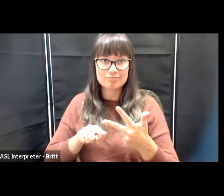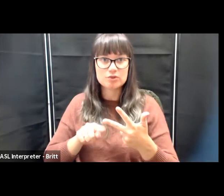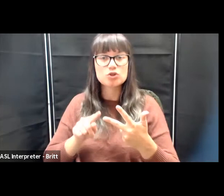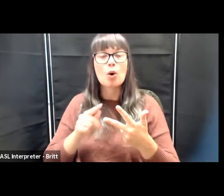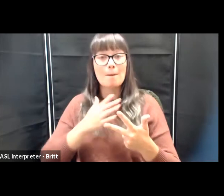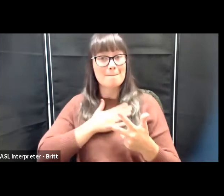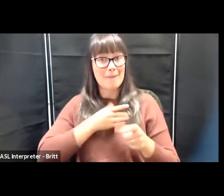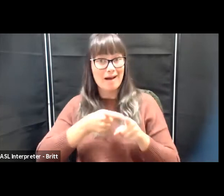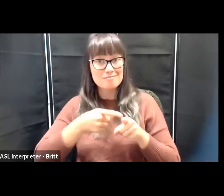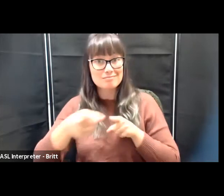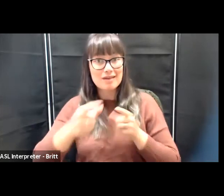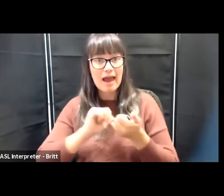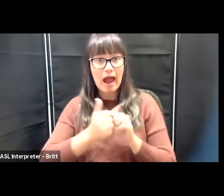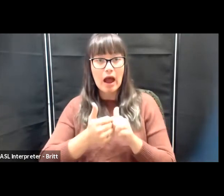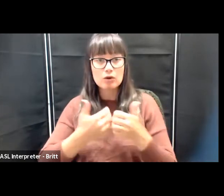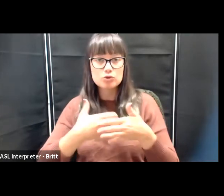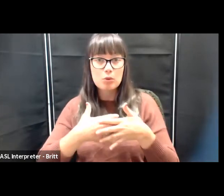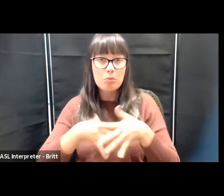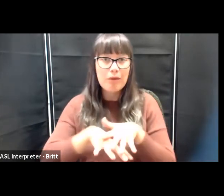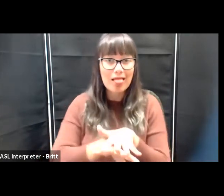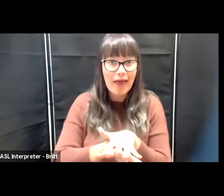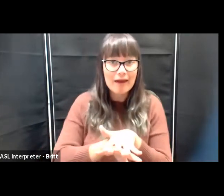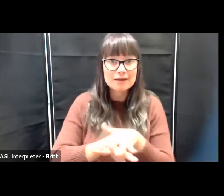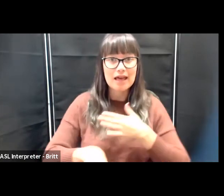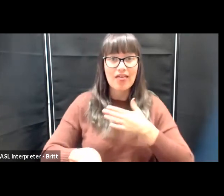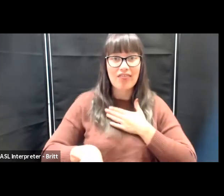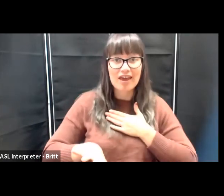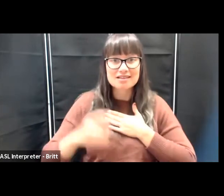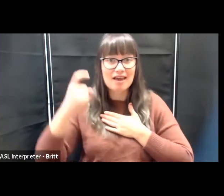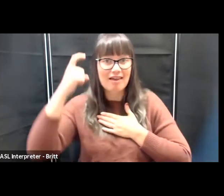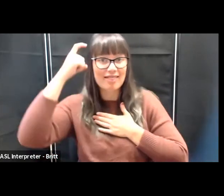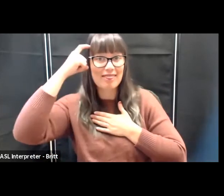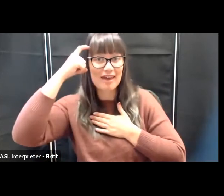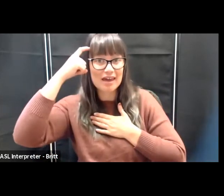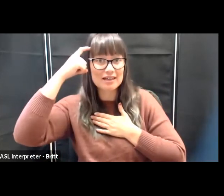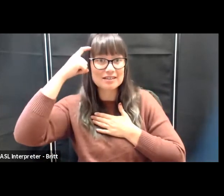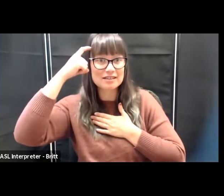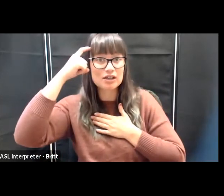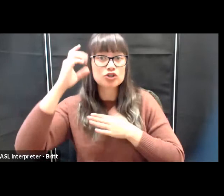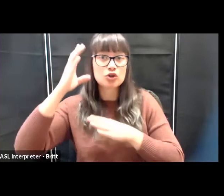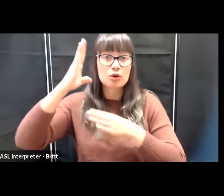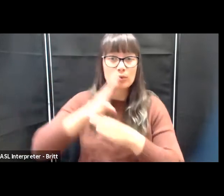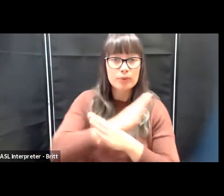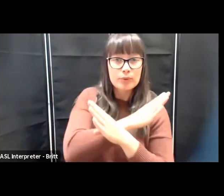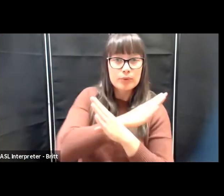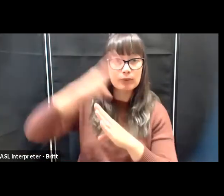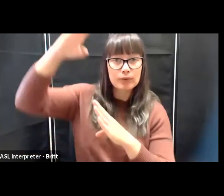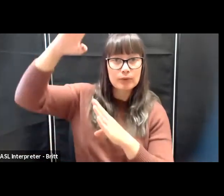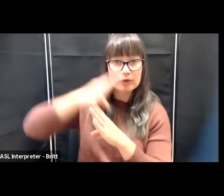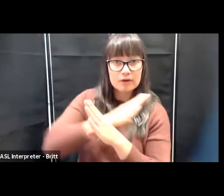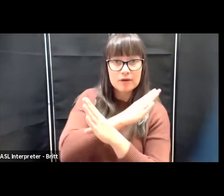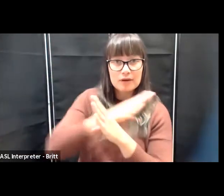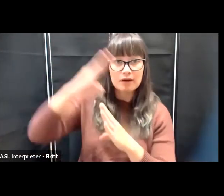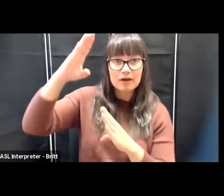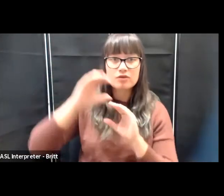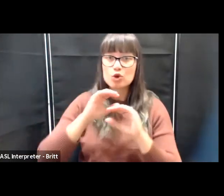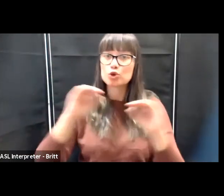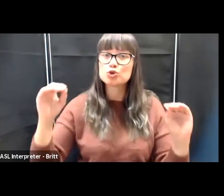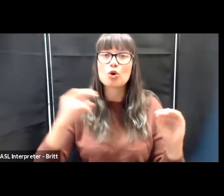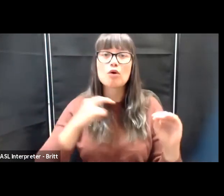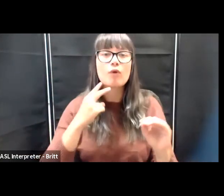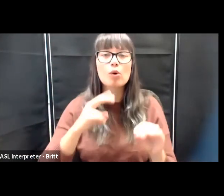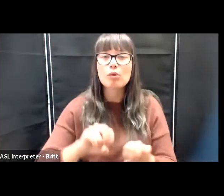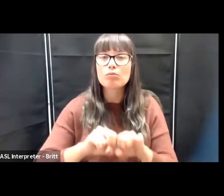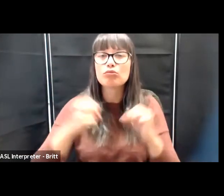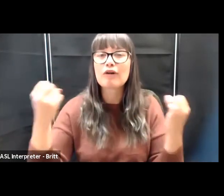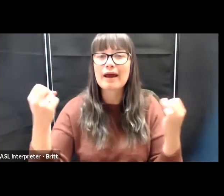blend the bottom into the top so that when you're moving from low to high, that there is no vocal break, there is no